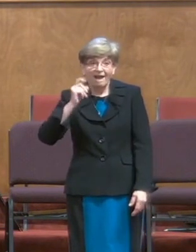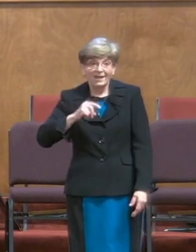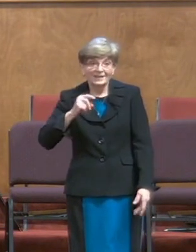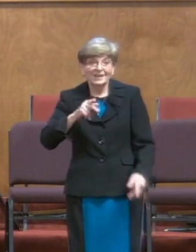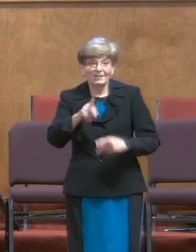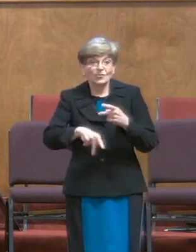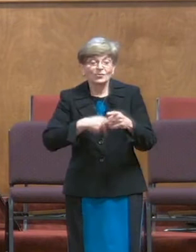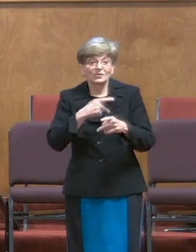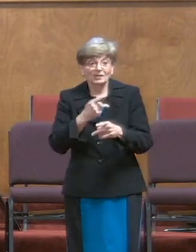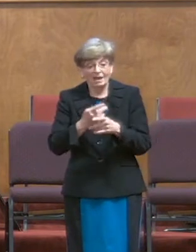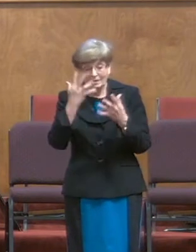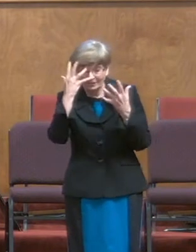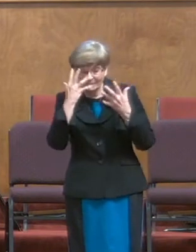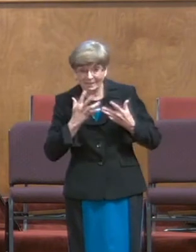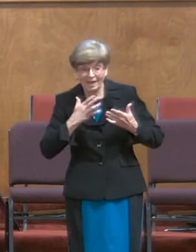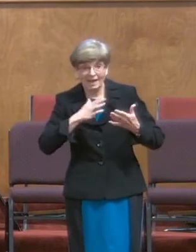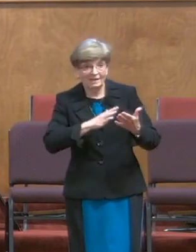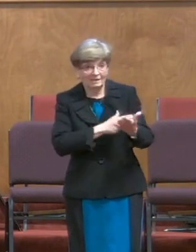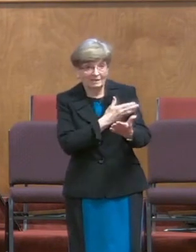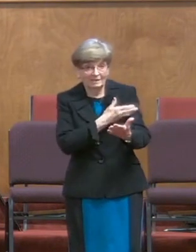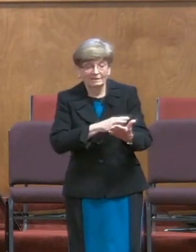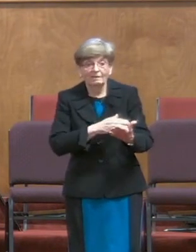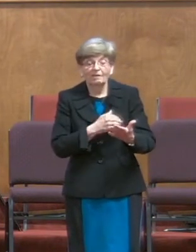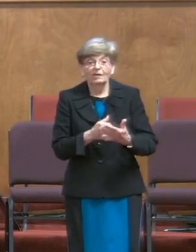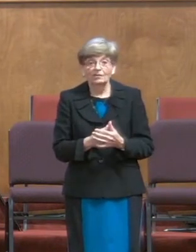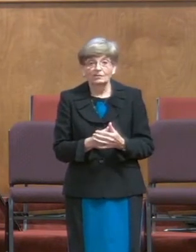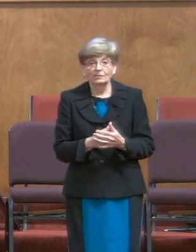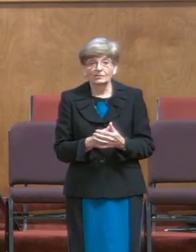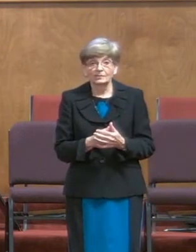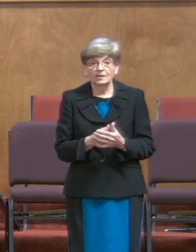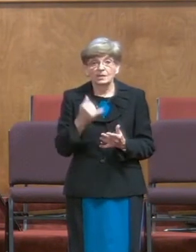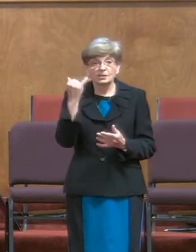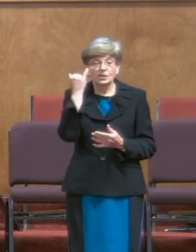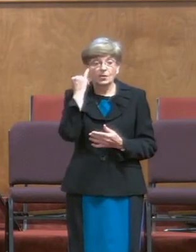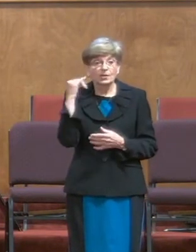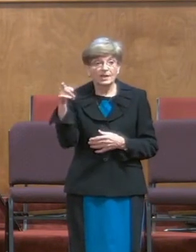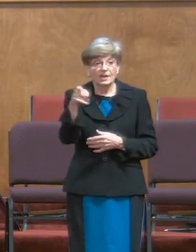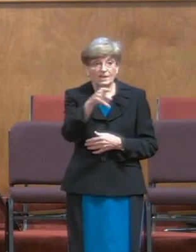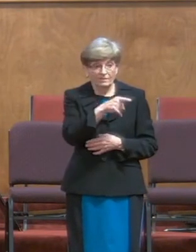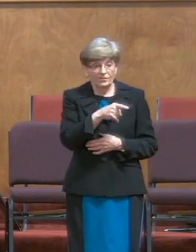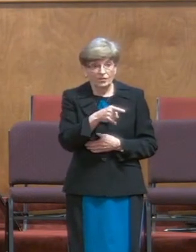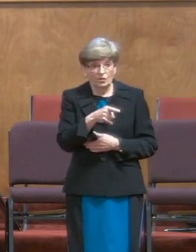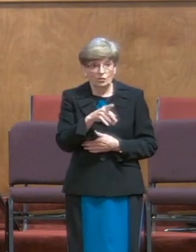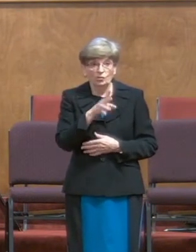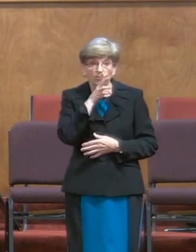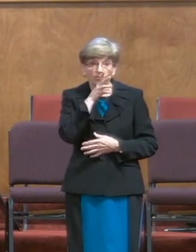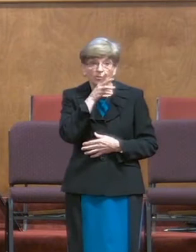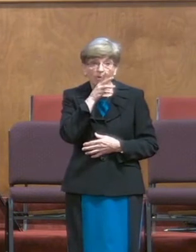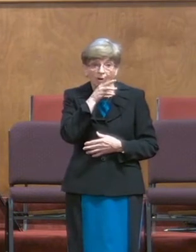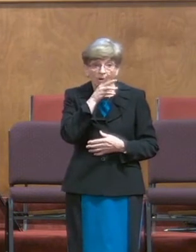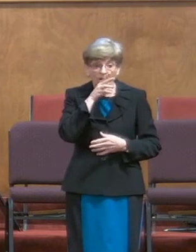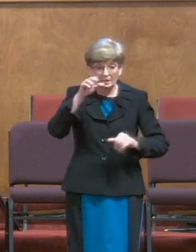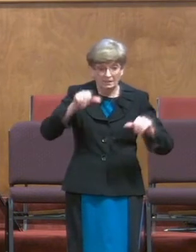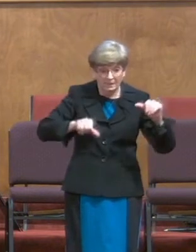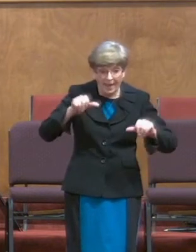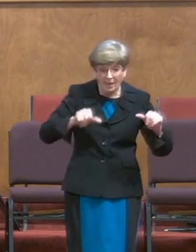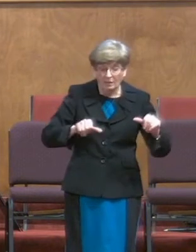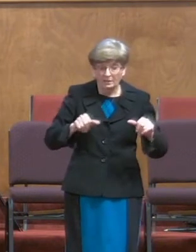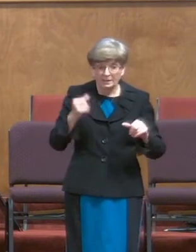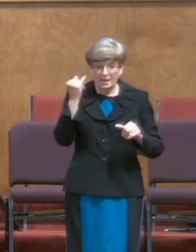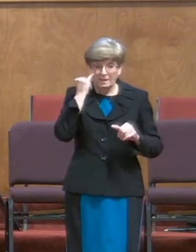want you to understand, you are in good company when you express those doubts, when you have